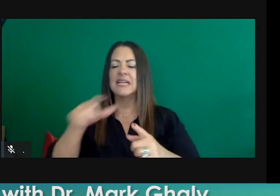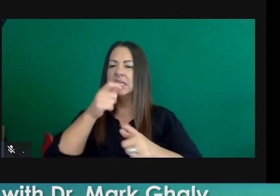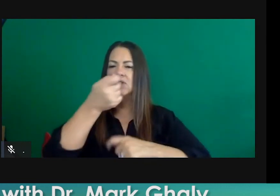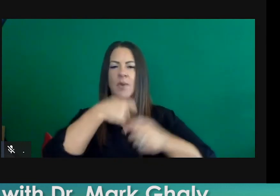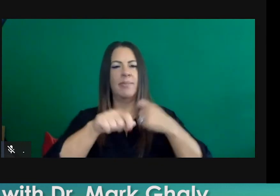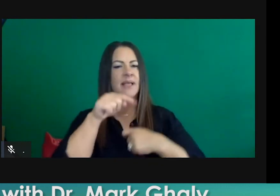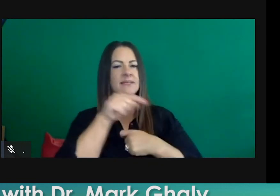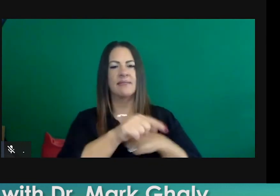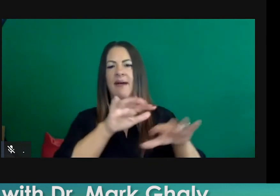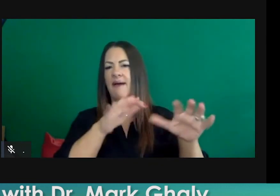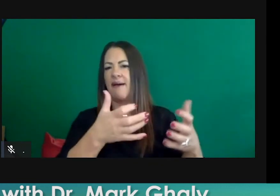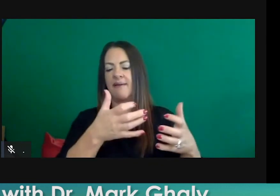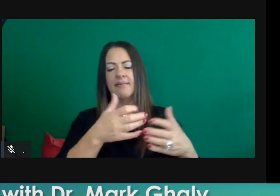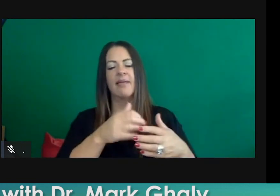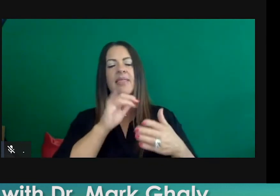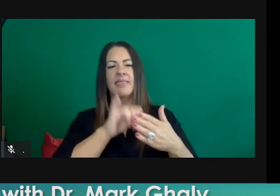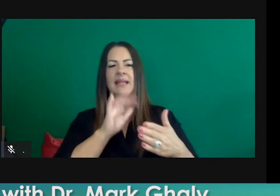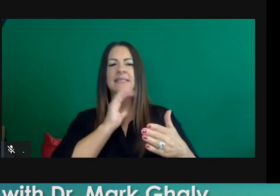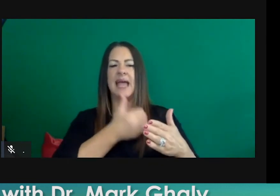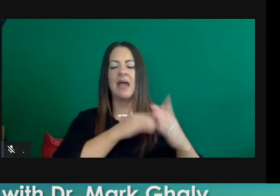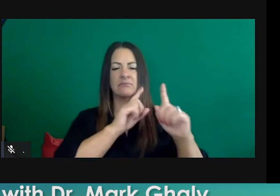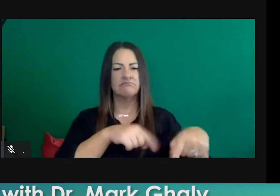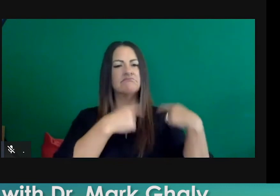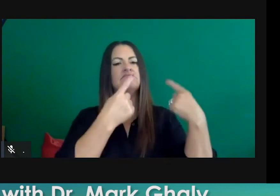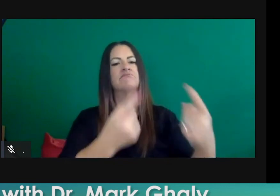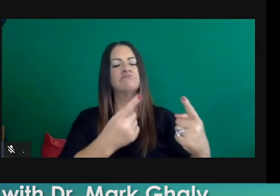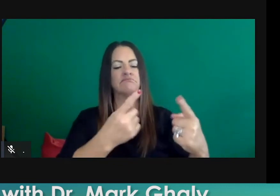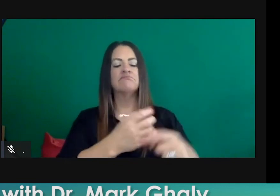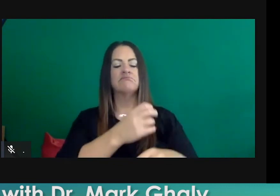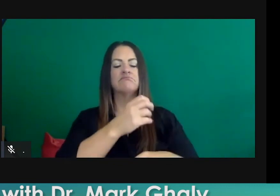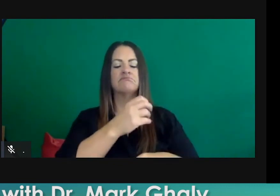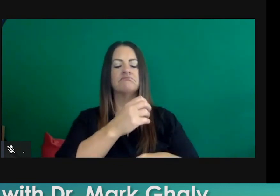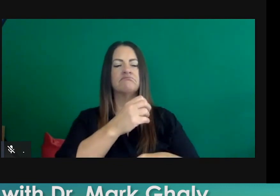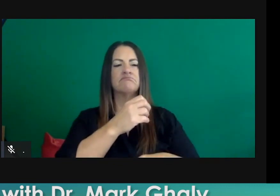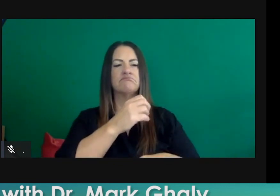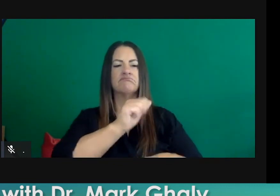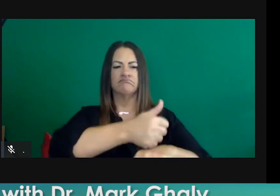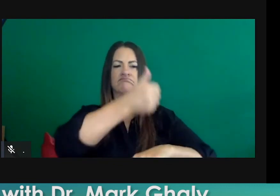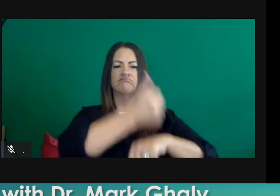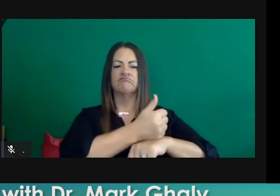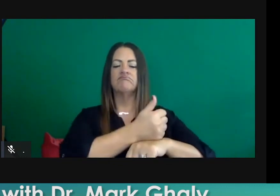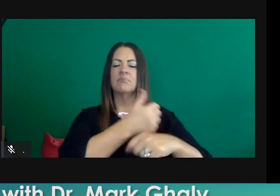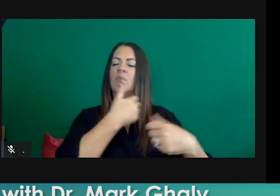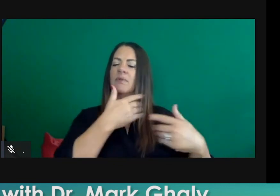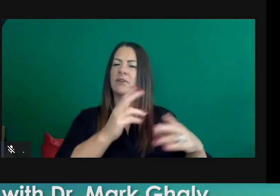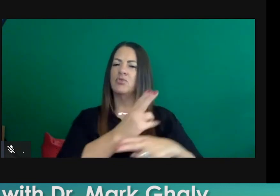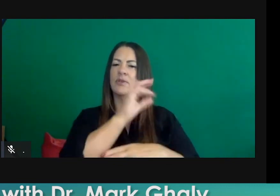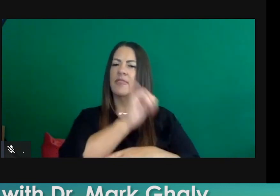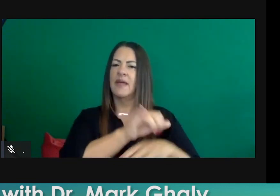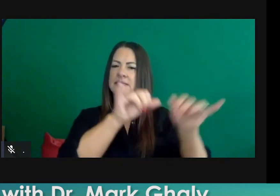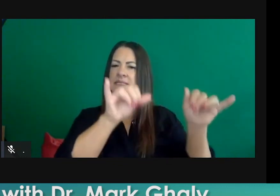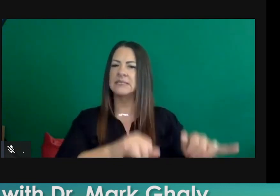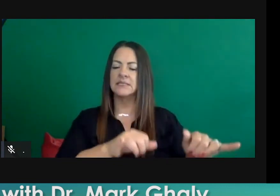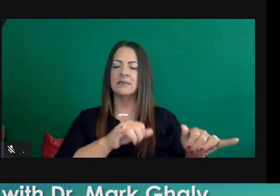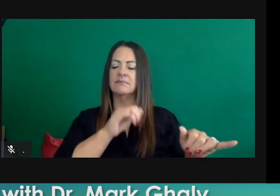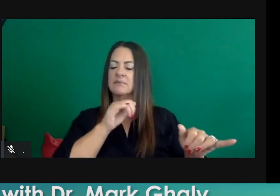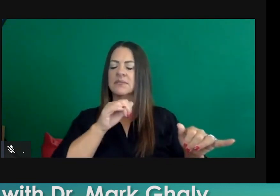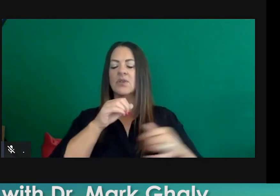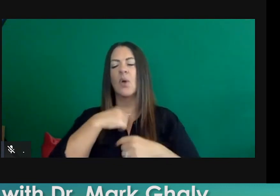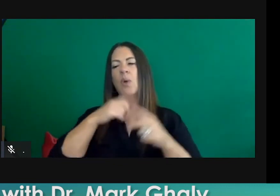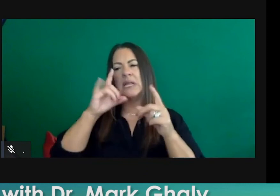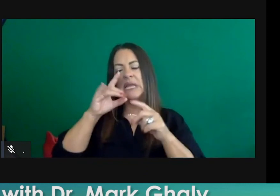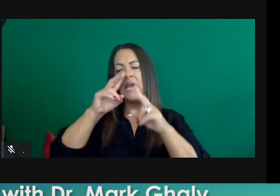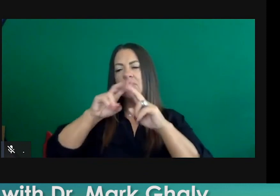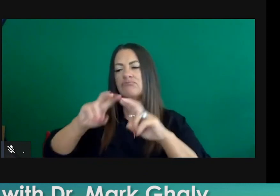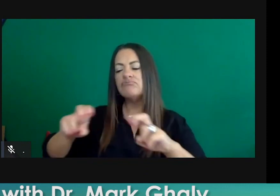that classic public health function of disease investigation and contact tracing. We have long been looking at various apps that